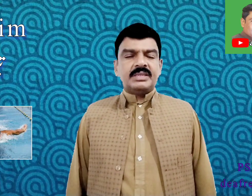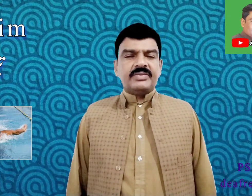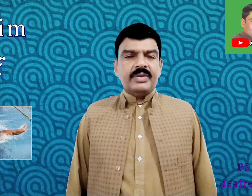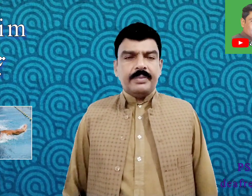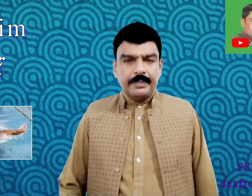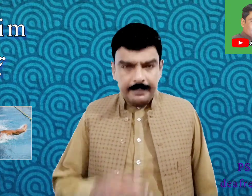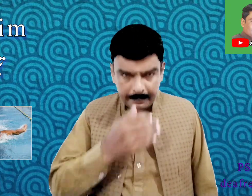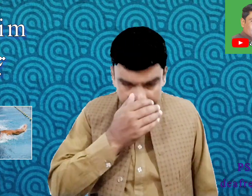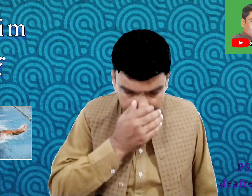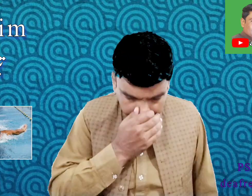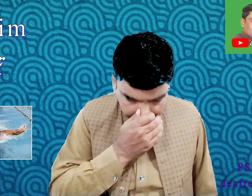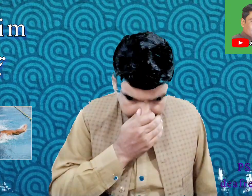swim,